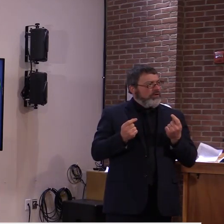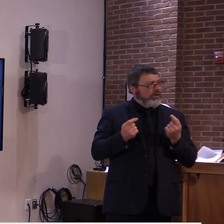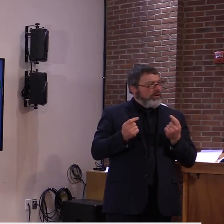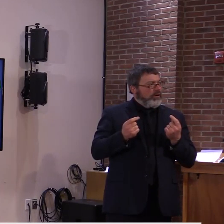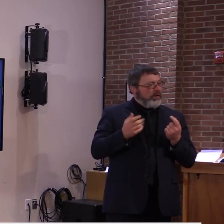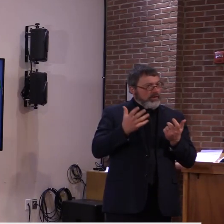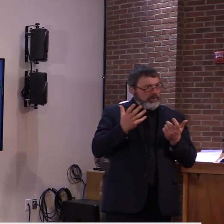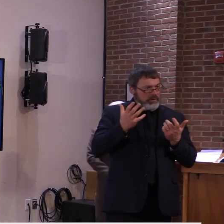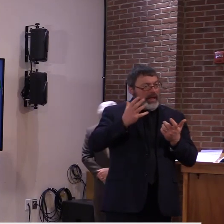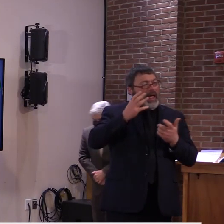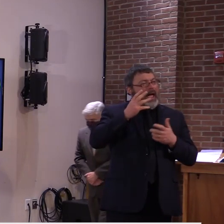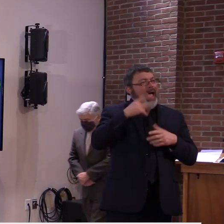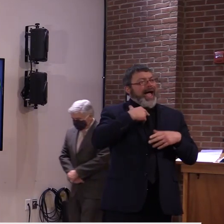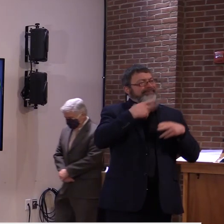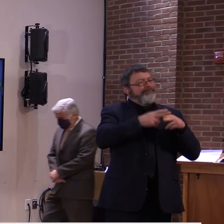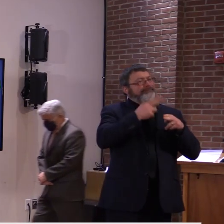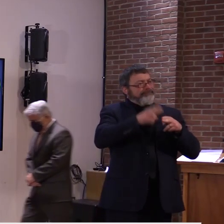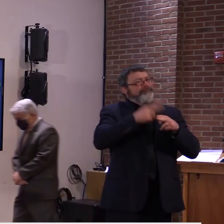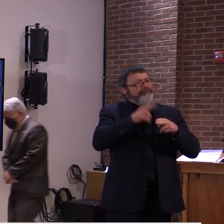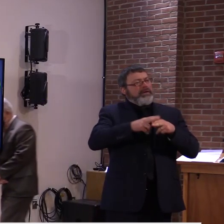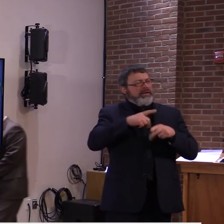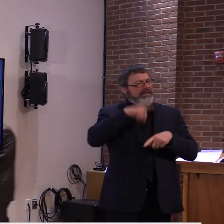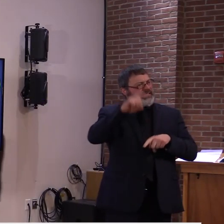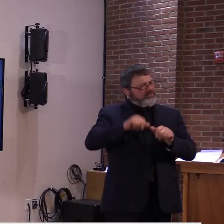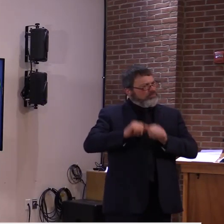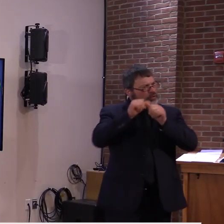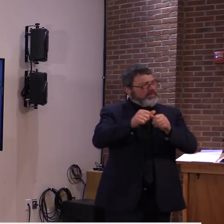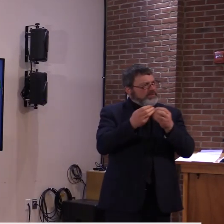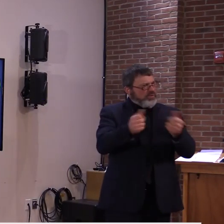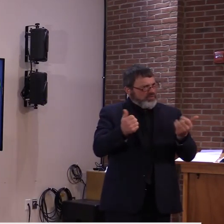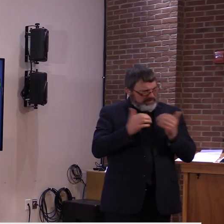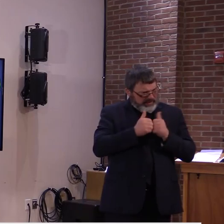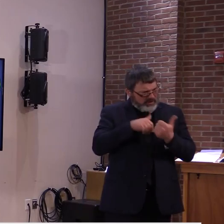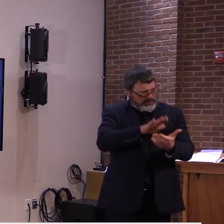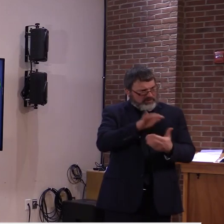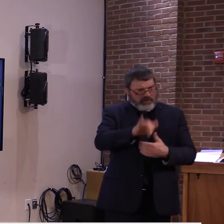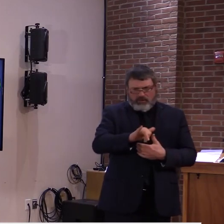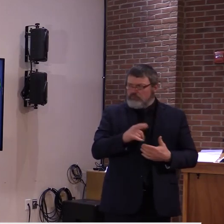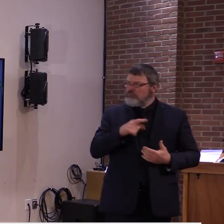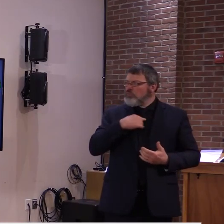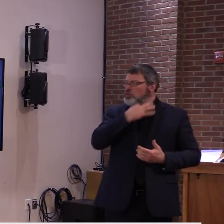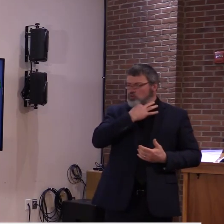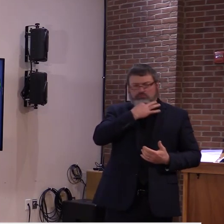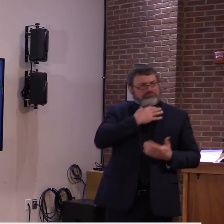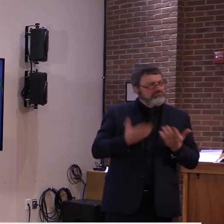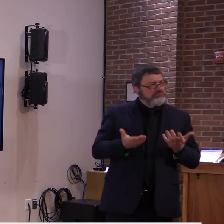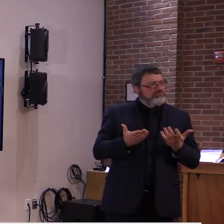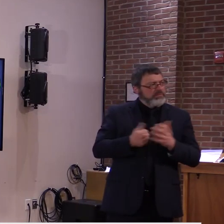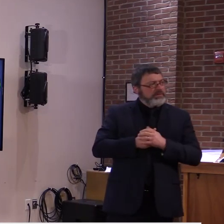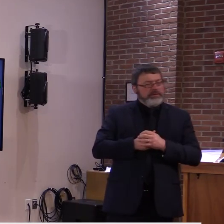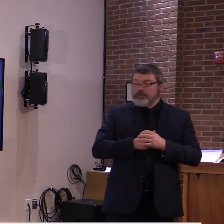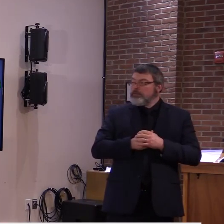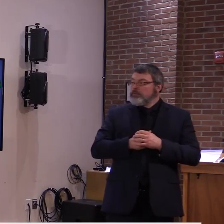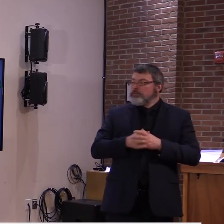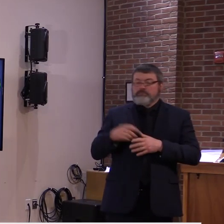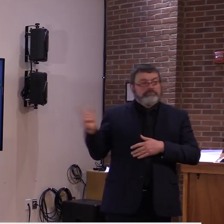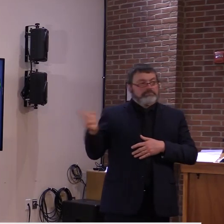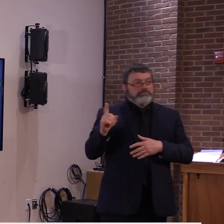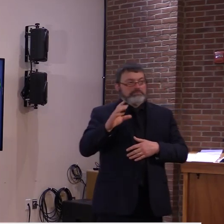possible expiration of funds at the end of this year, and if there's been any progress